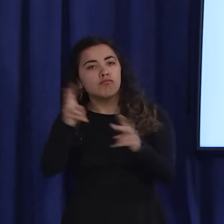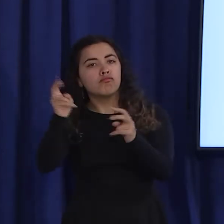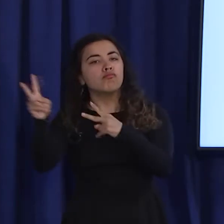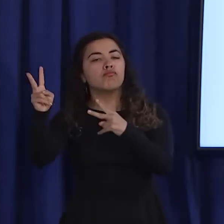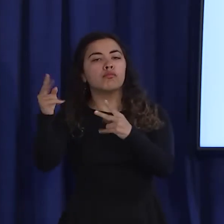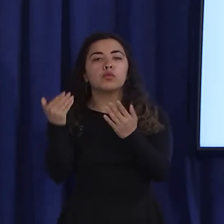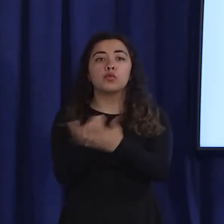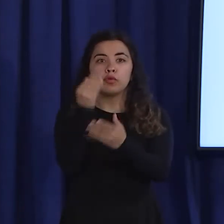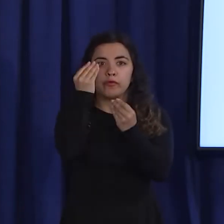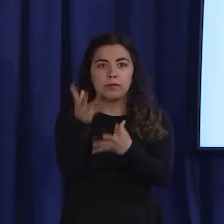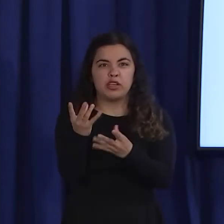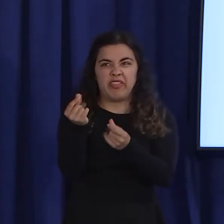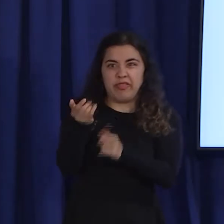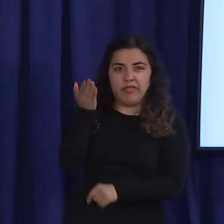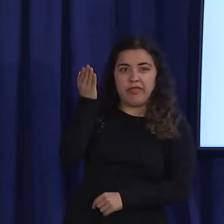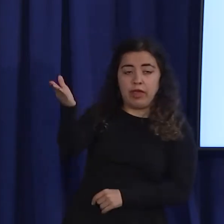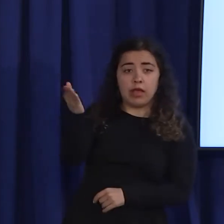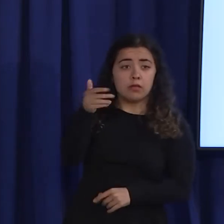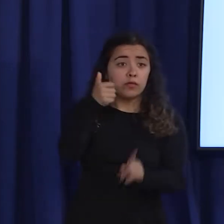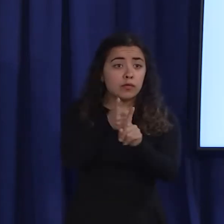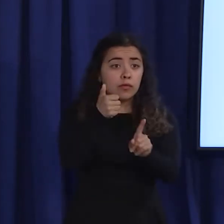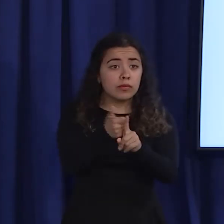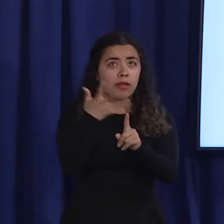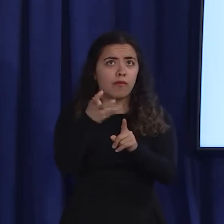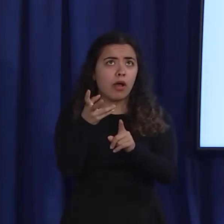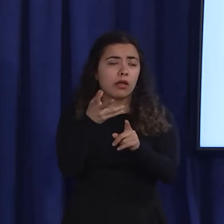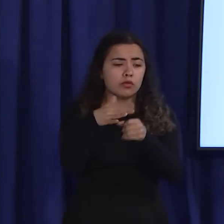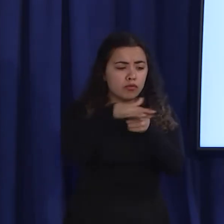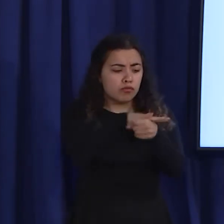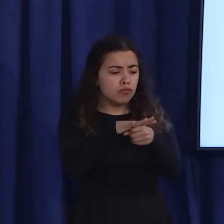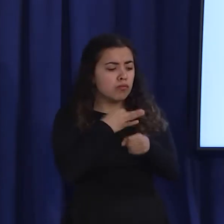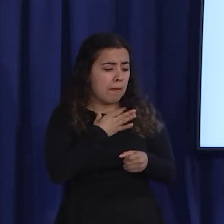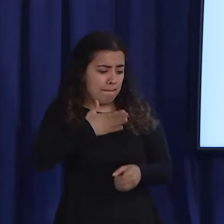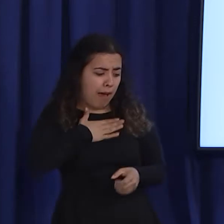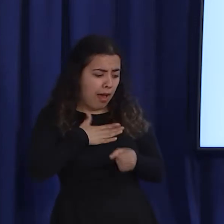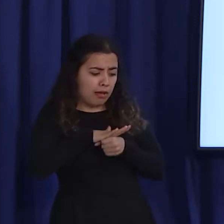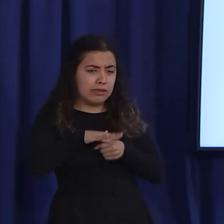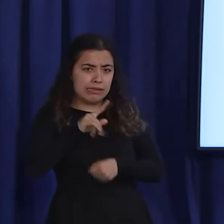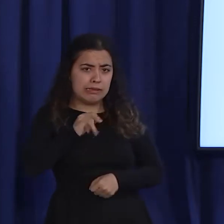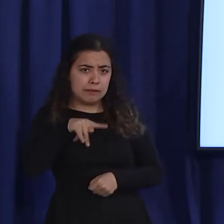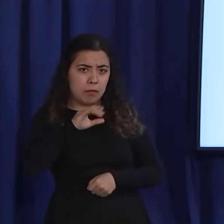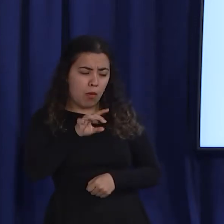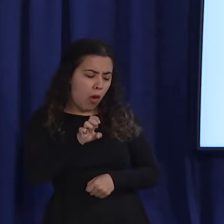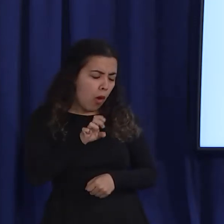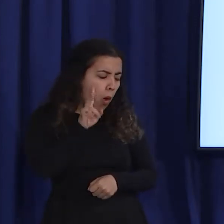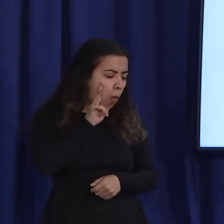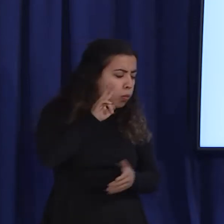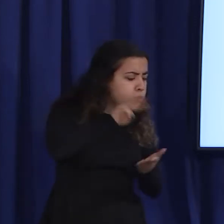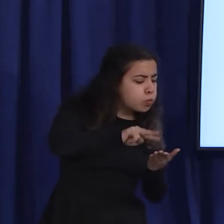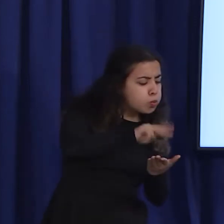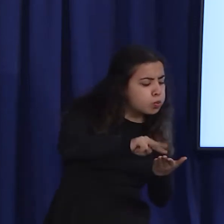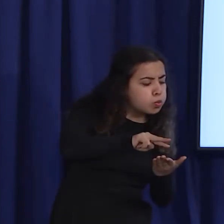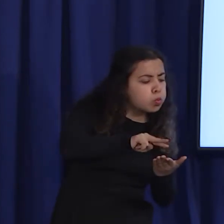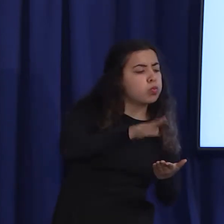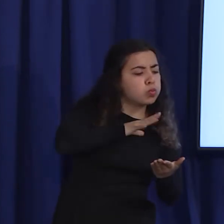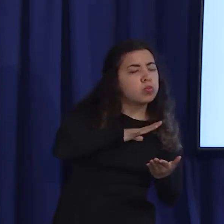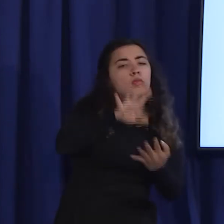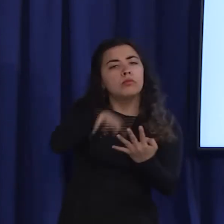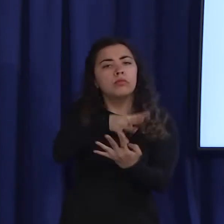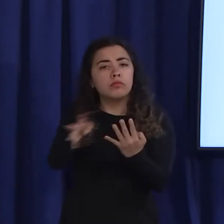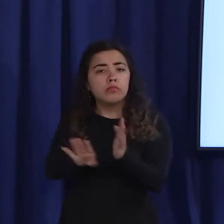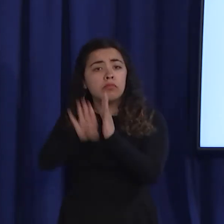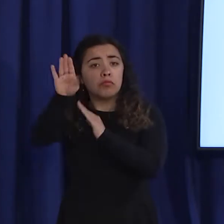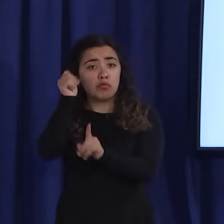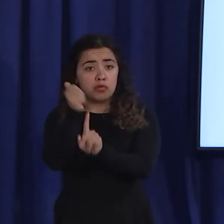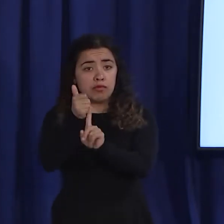in your zip code, how many cases were diagnosed last week, what vaccinations have been like over time. If you want to get a sense of what's